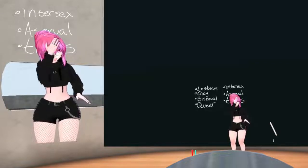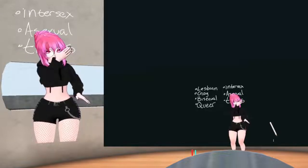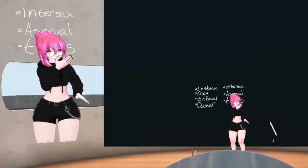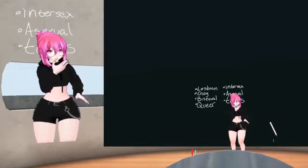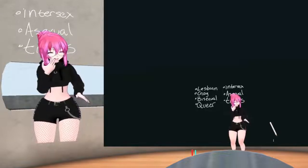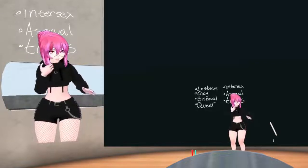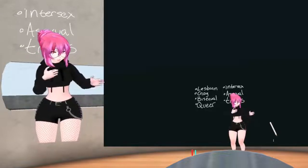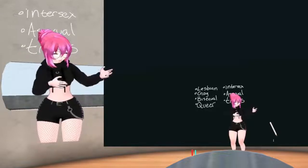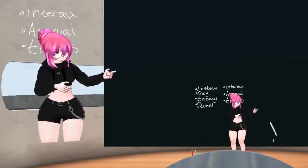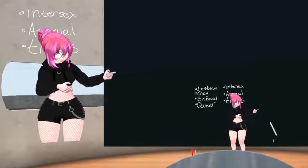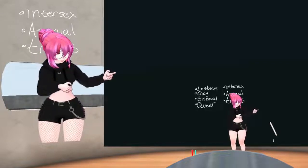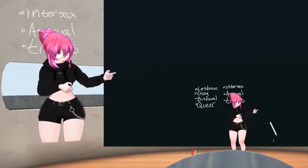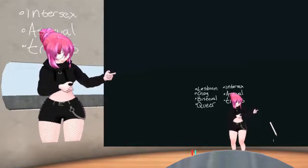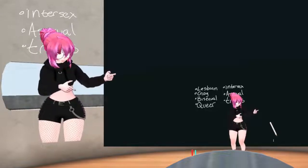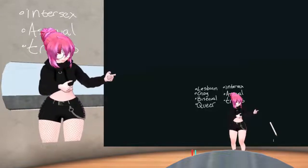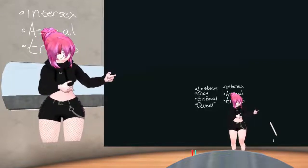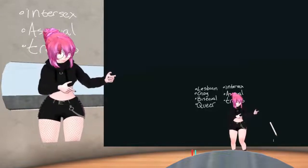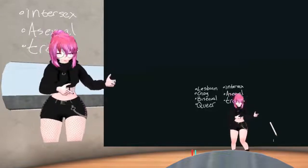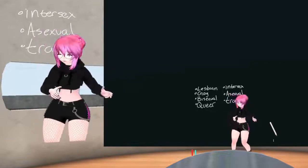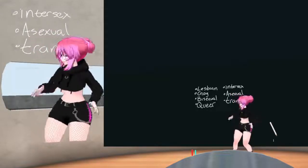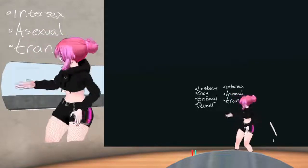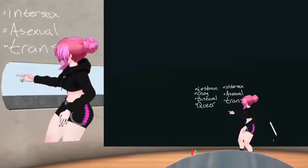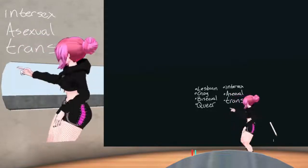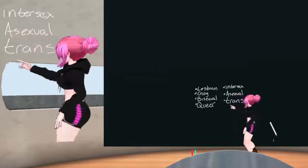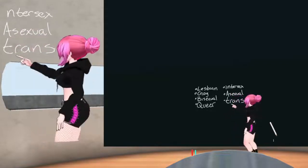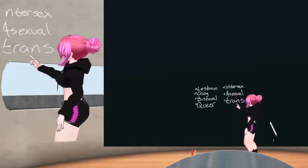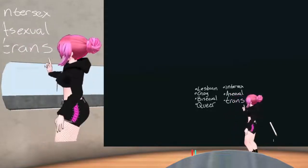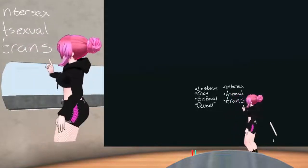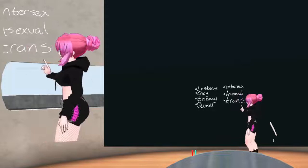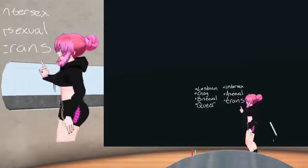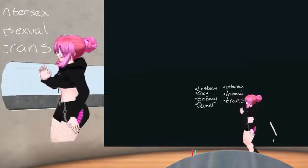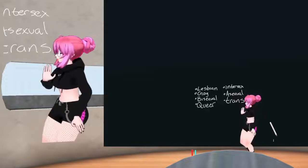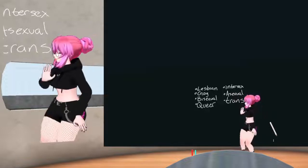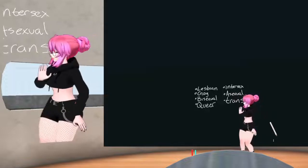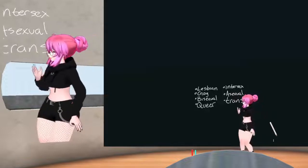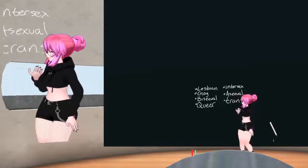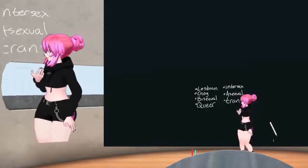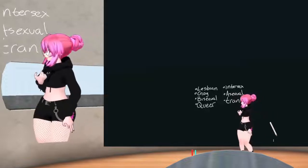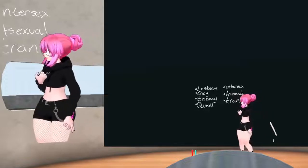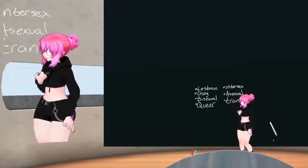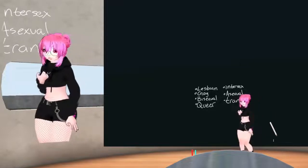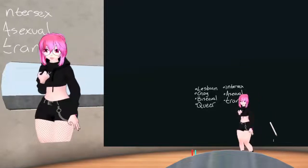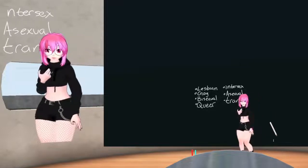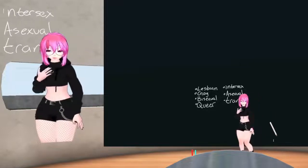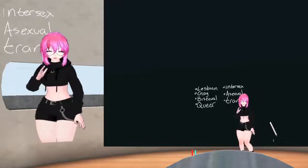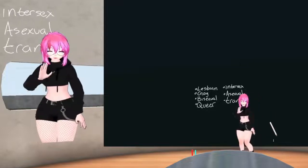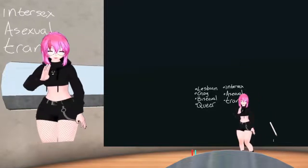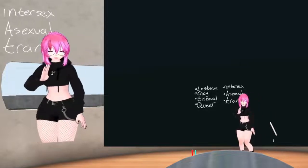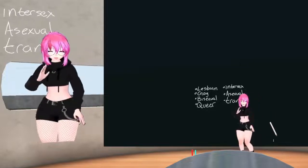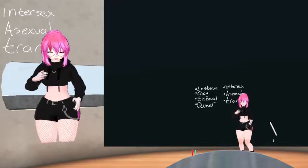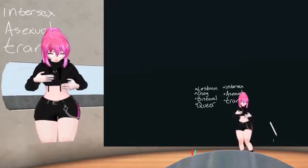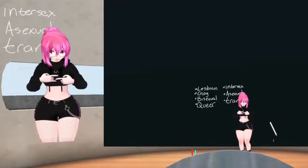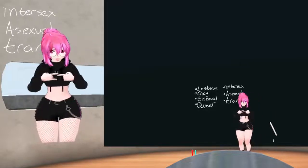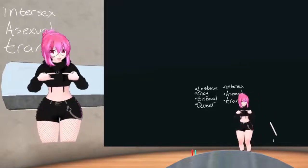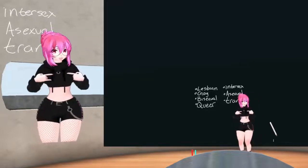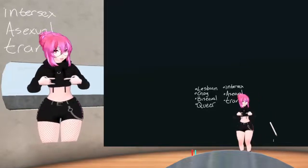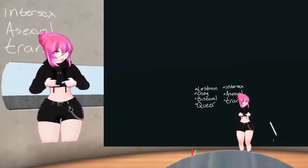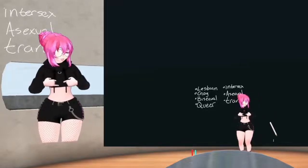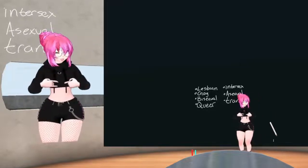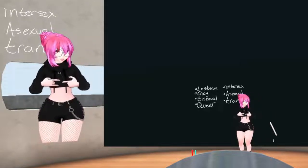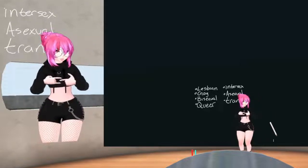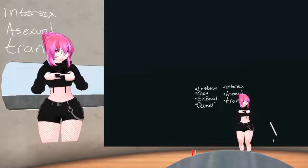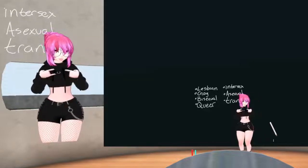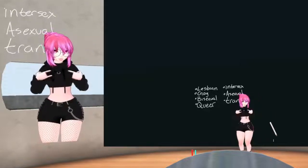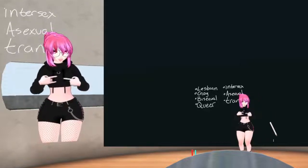Like this hand movement, opening and closing. And then trans is beautiful on the chest. So just showing like